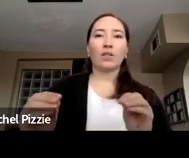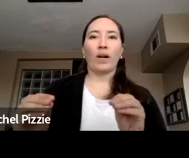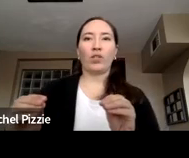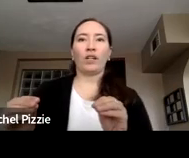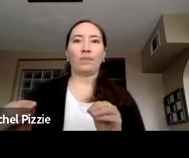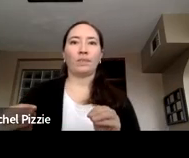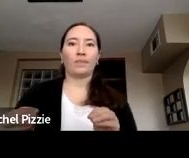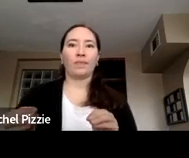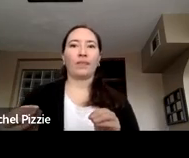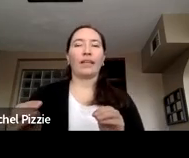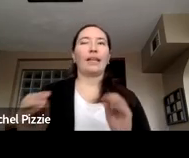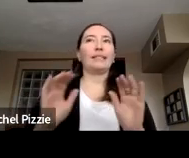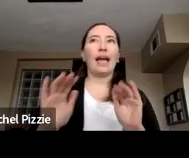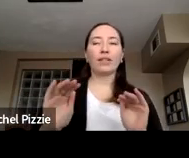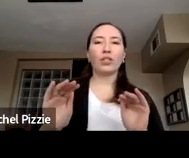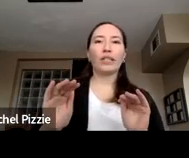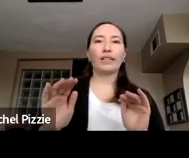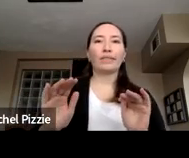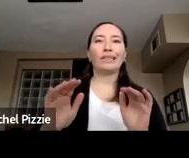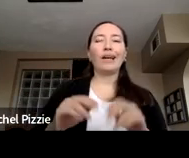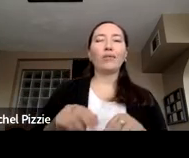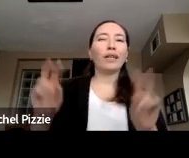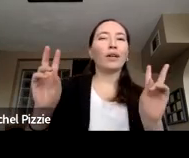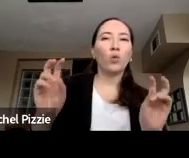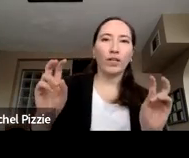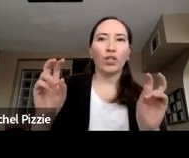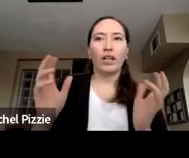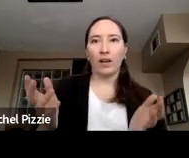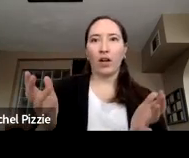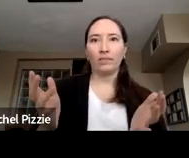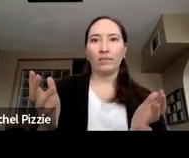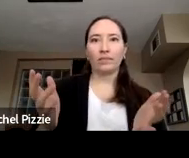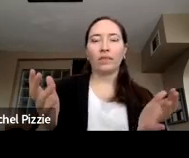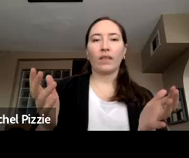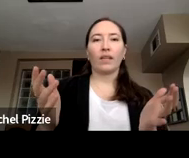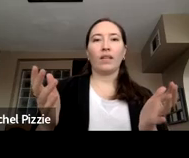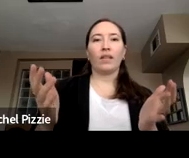For this next question, it's actually not really a question at all.